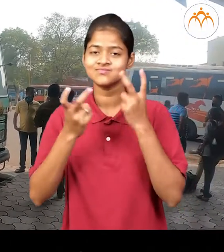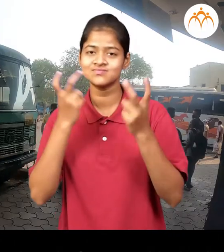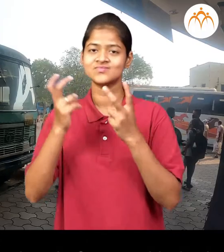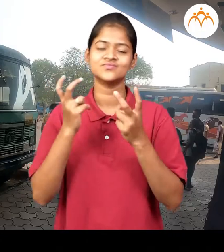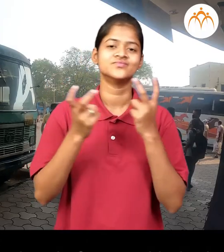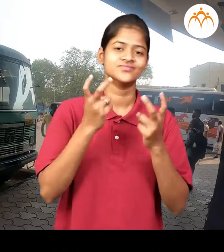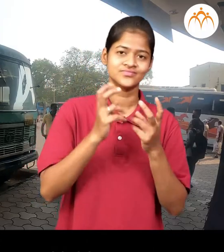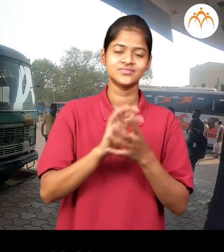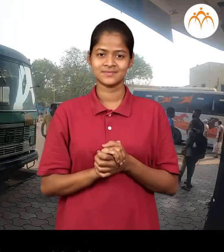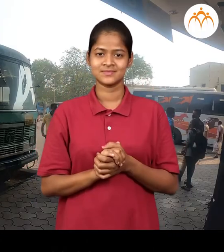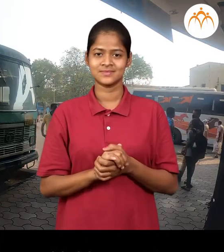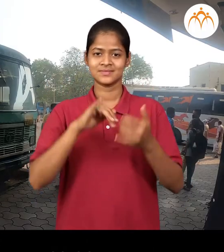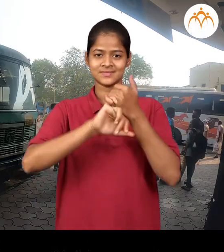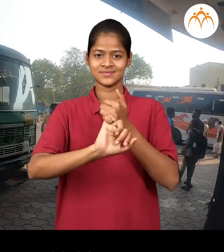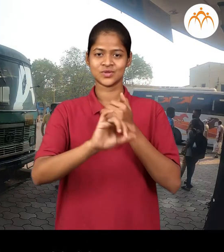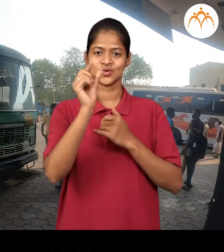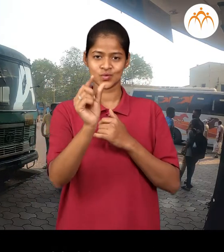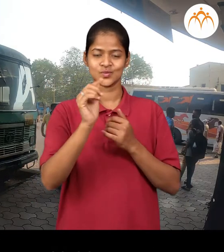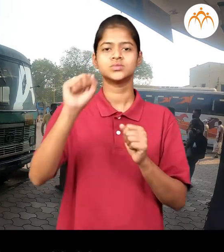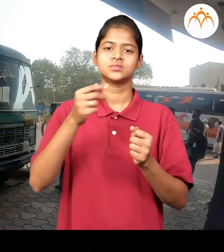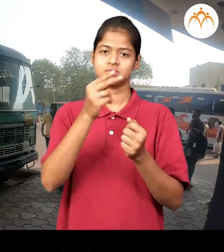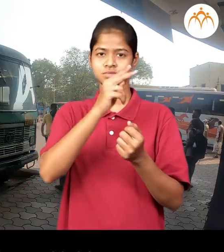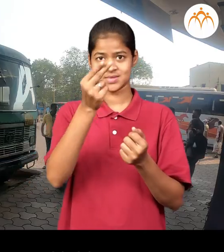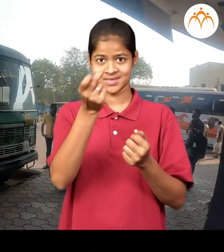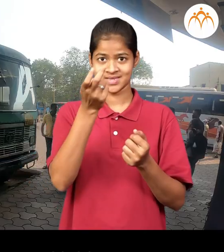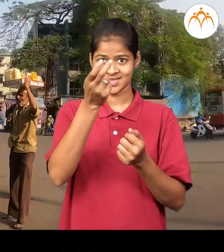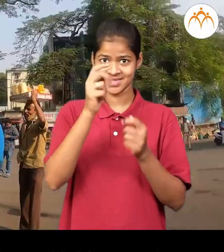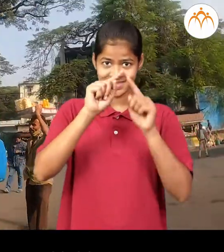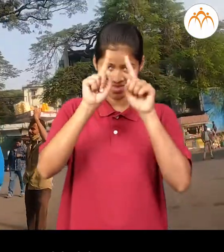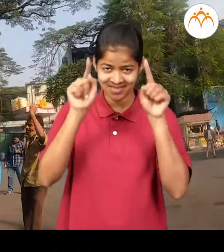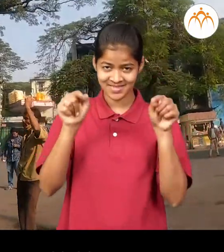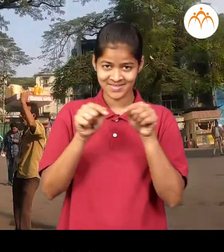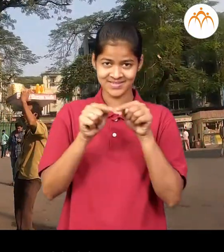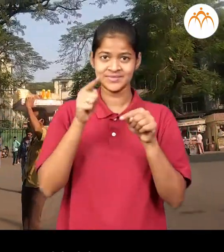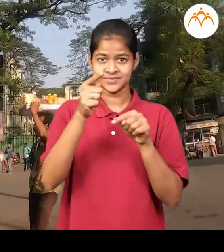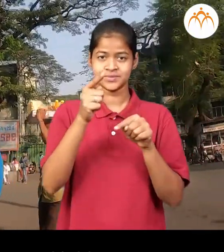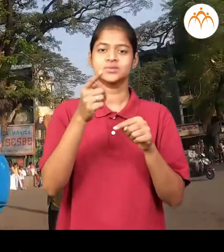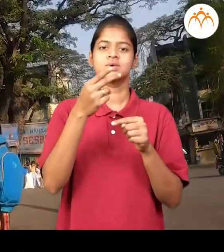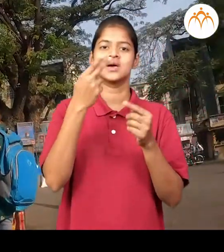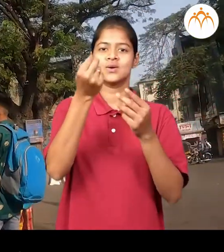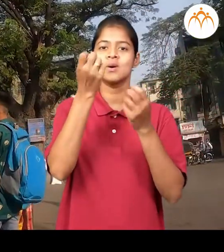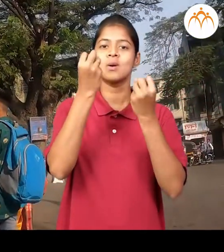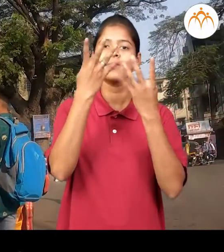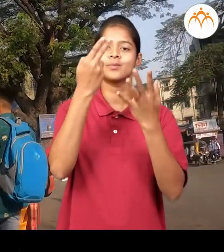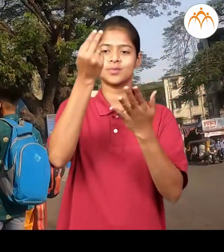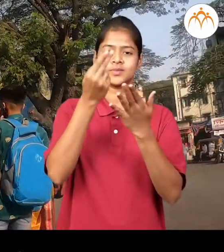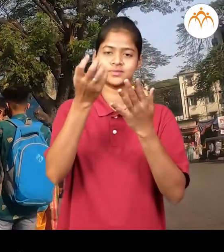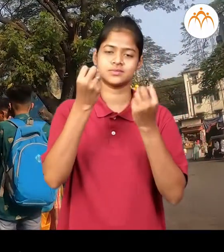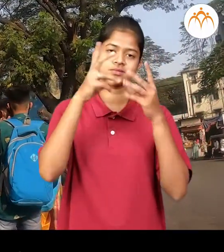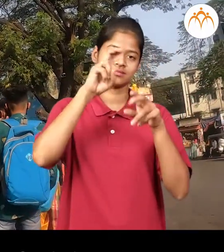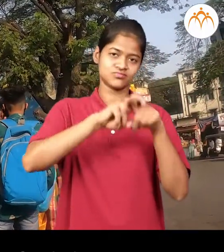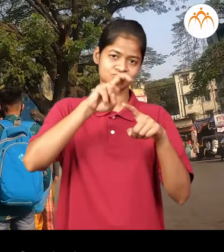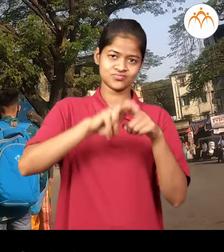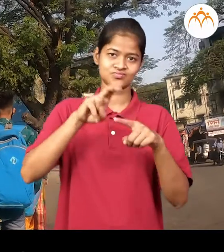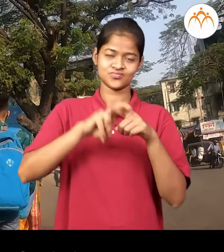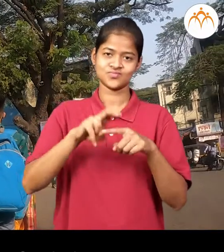halted. Sumed boarded the bus along with his parents. On entering the bus,